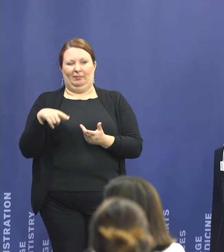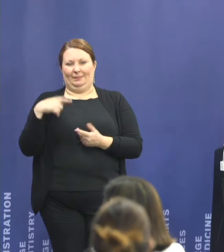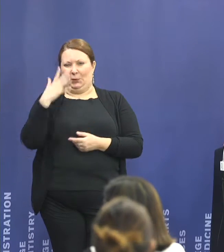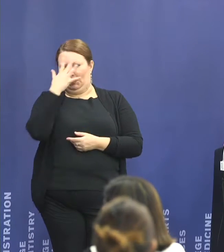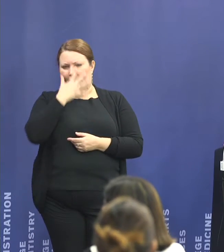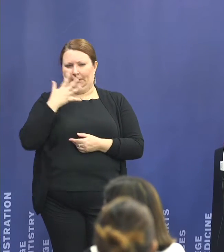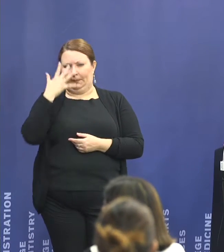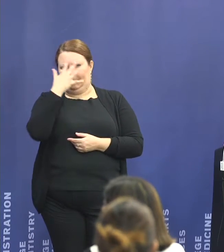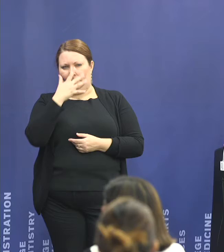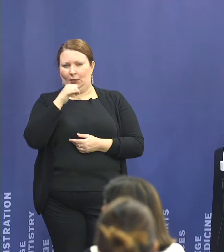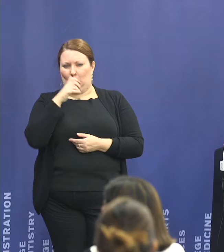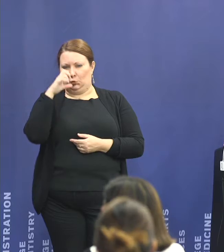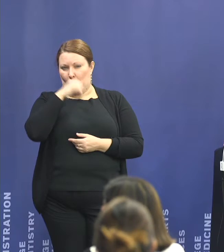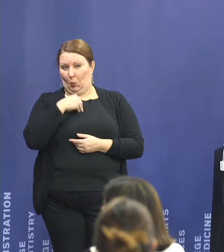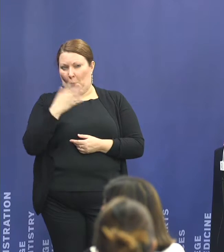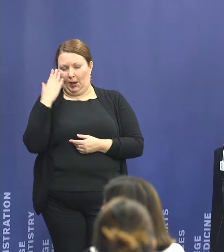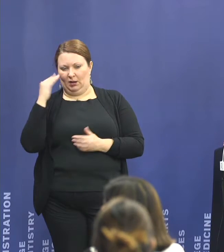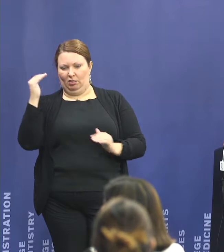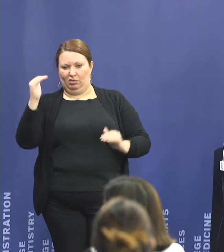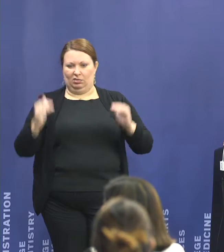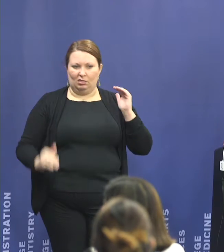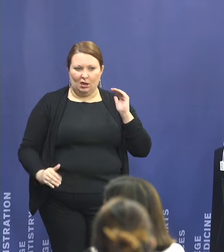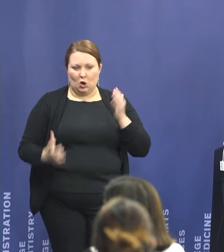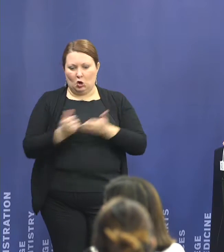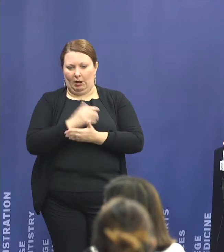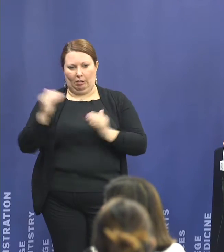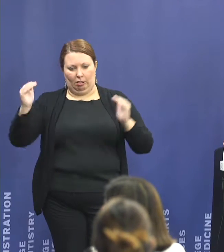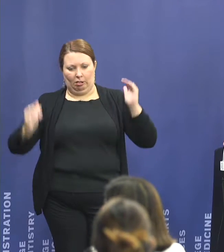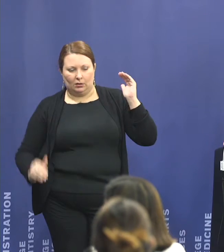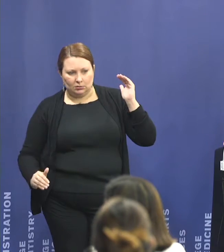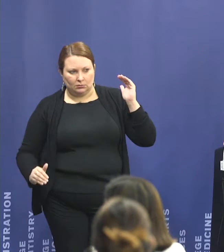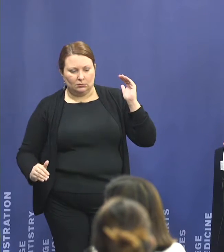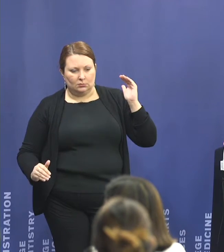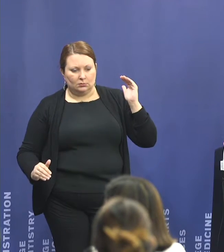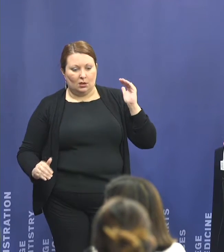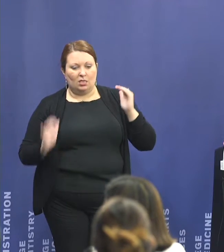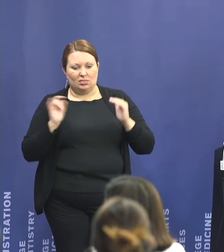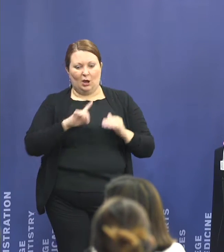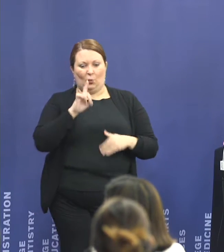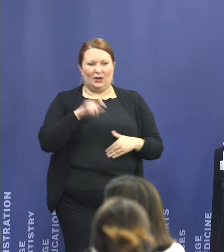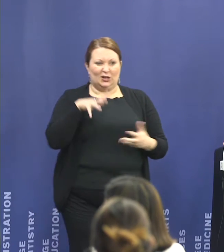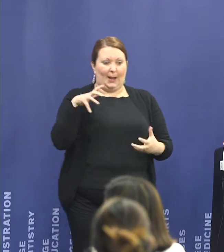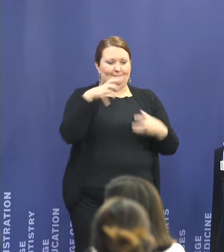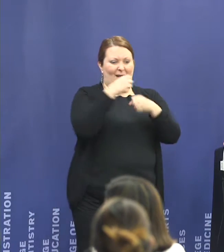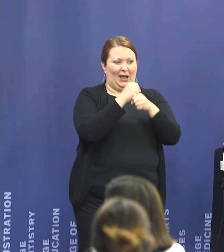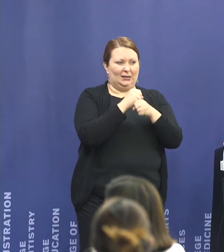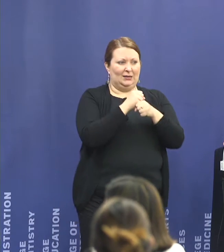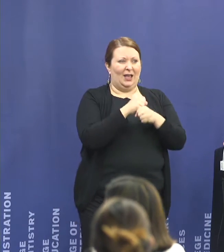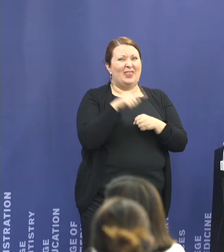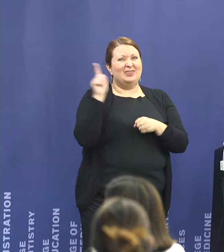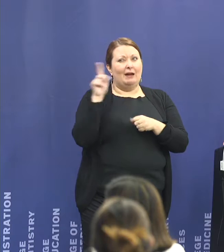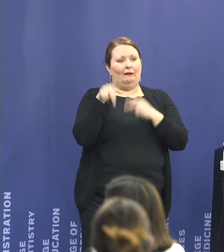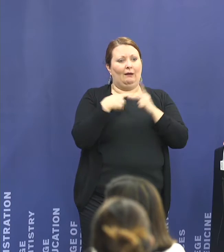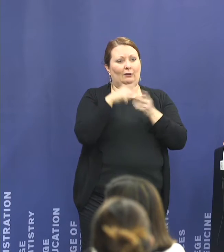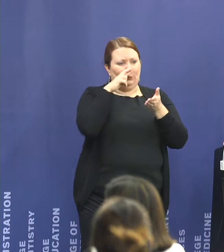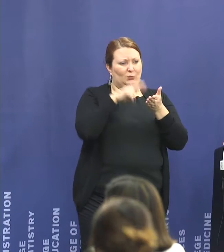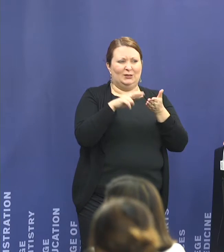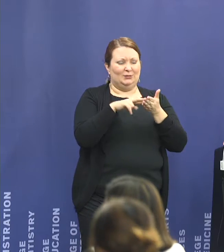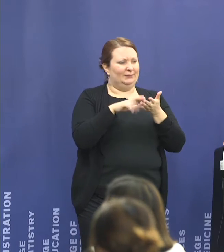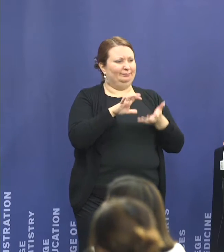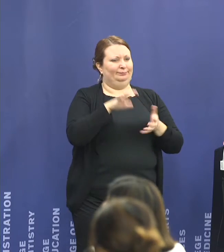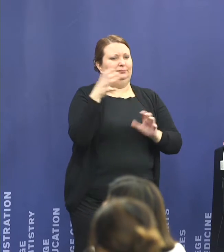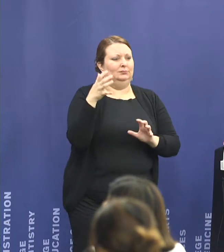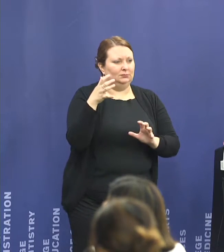phenotypically be assumed to be white. So if this combined question goes forward, these studies would be severely compromised. Data is